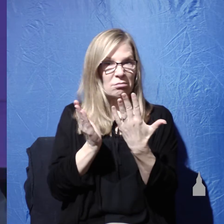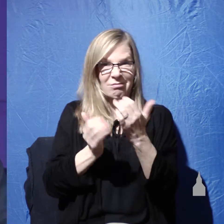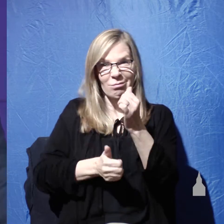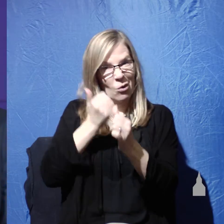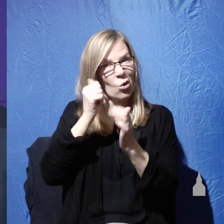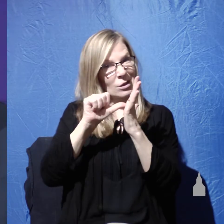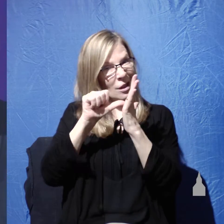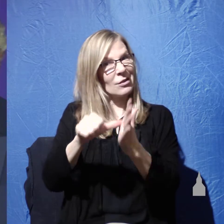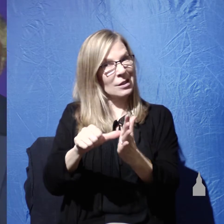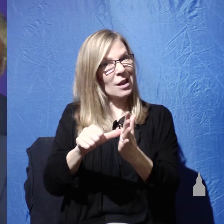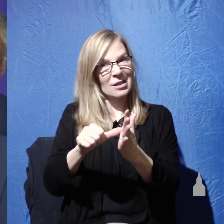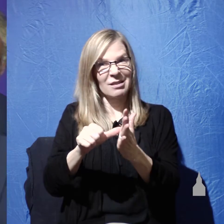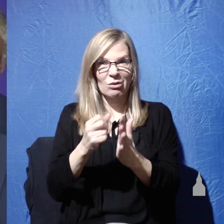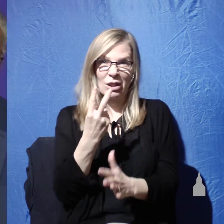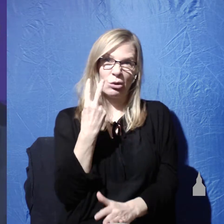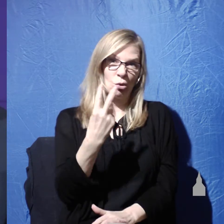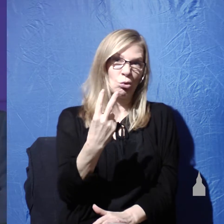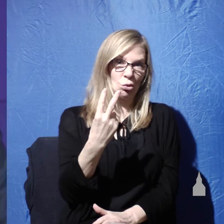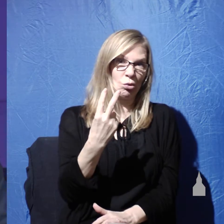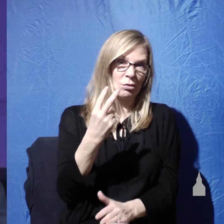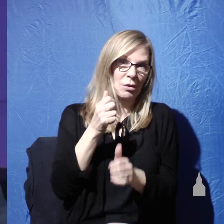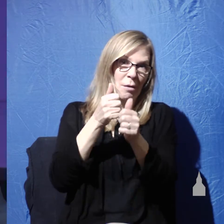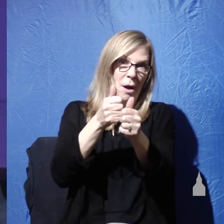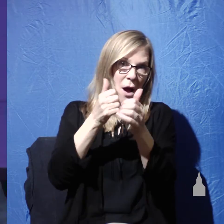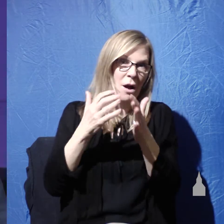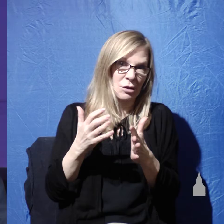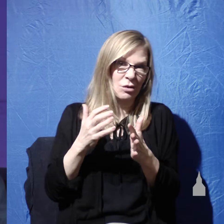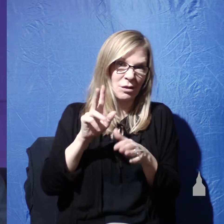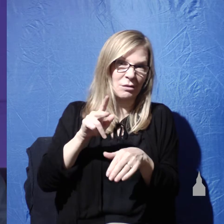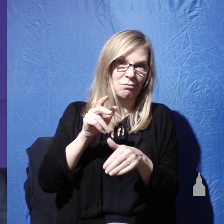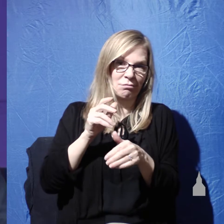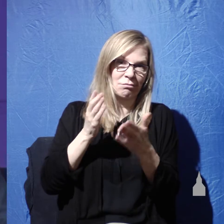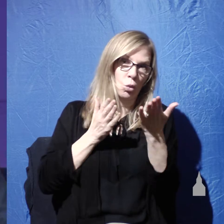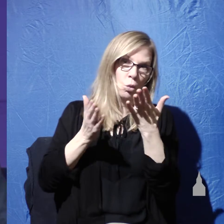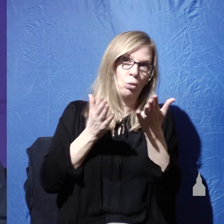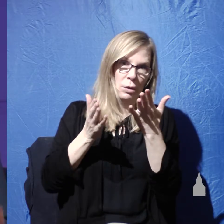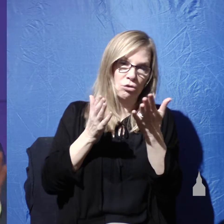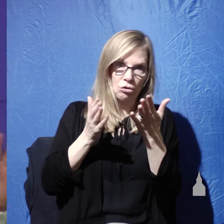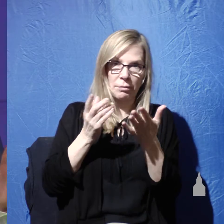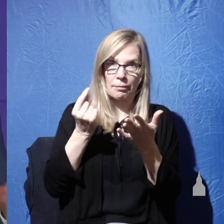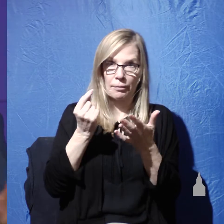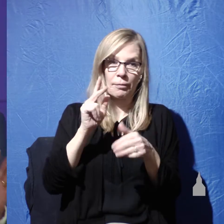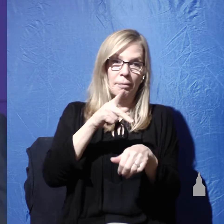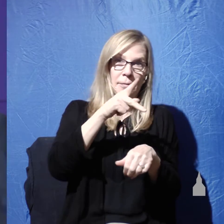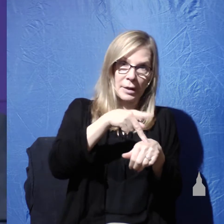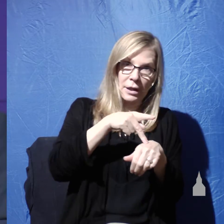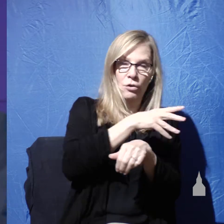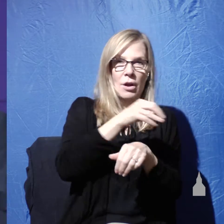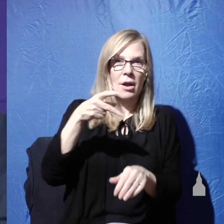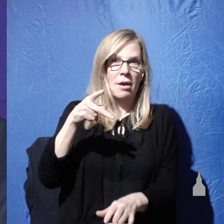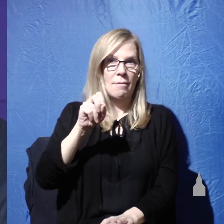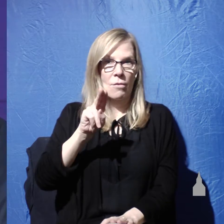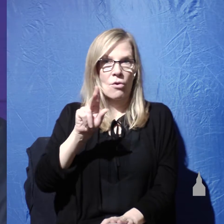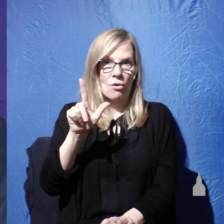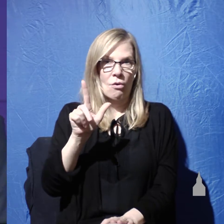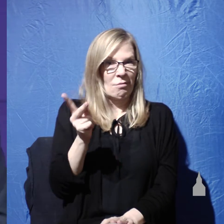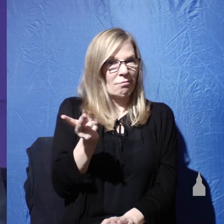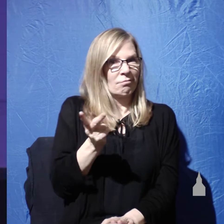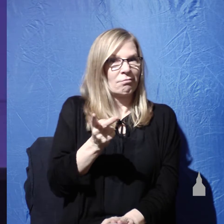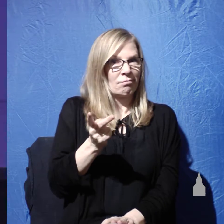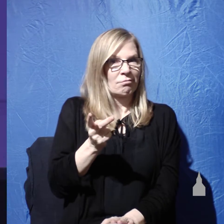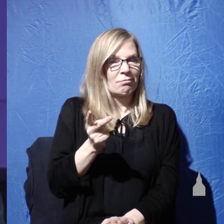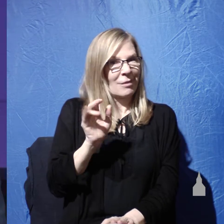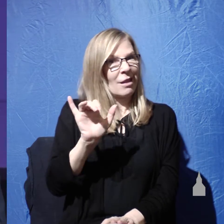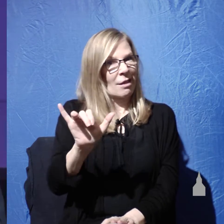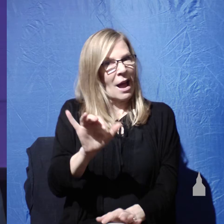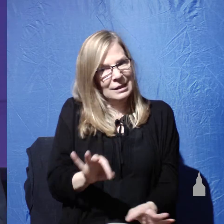most of the book emphasizes the ministry of only two apostles, Peter and Paul. And that has been an important key,